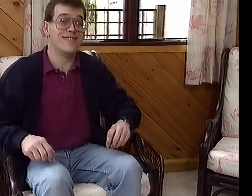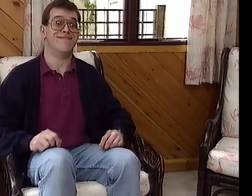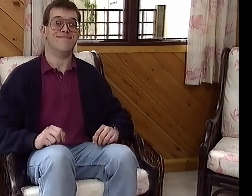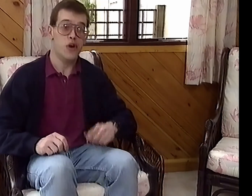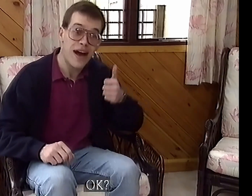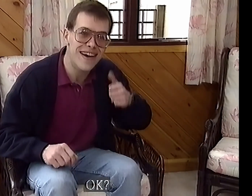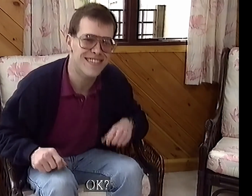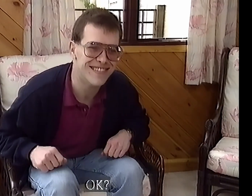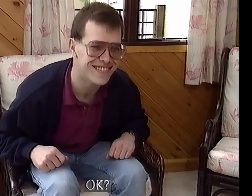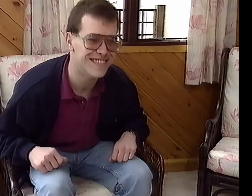Okay.